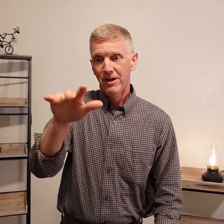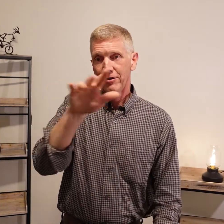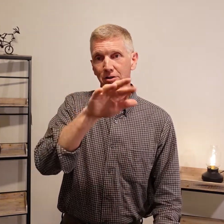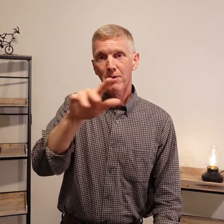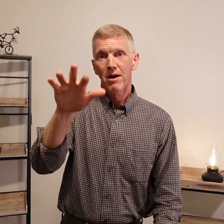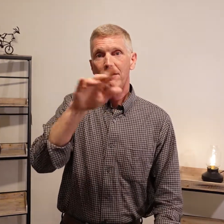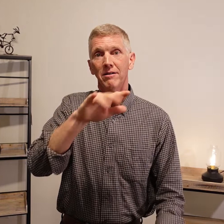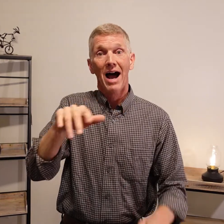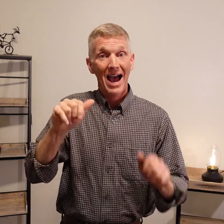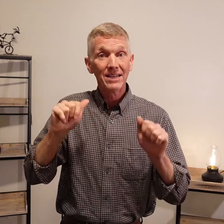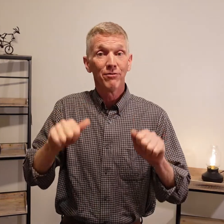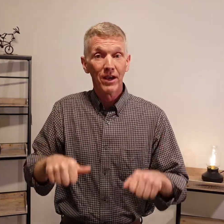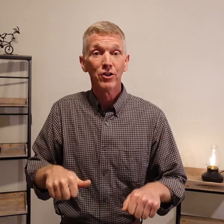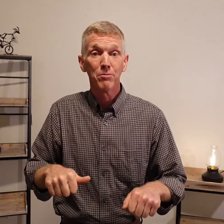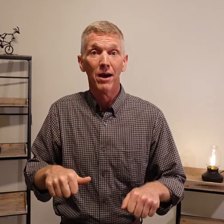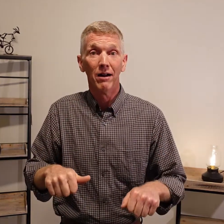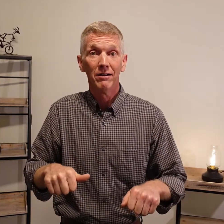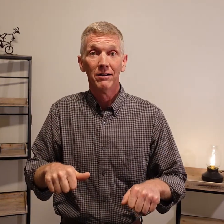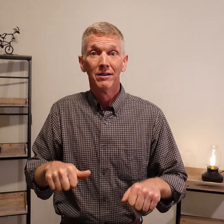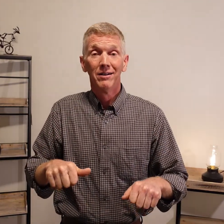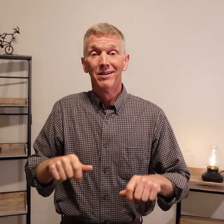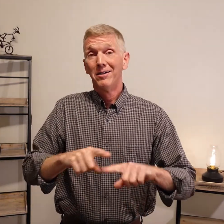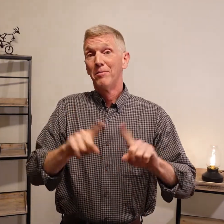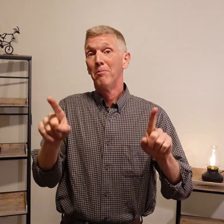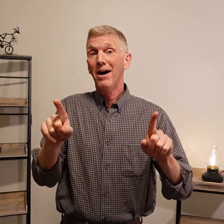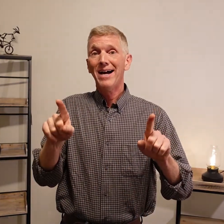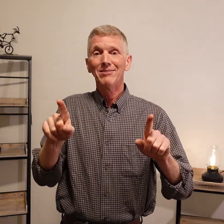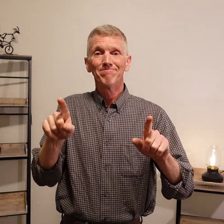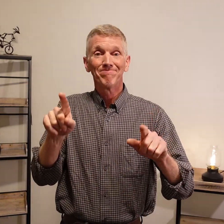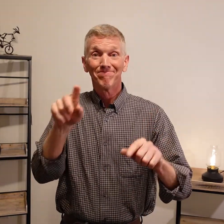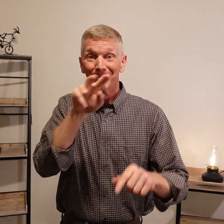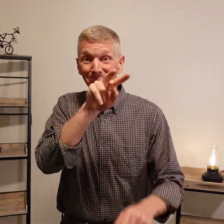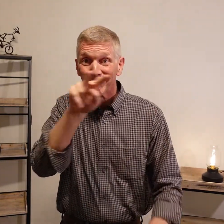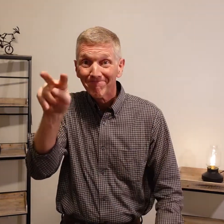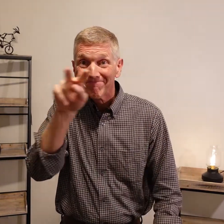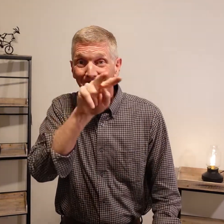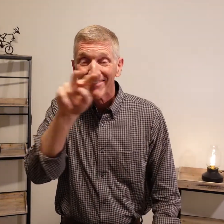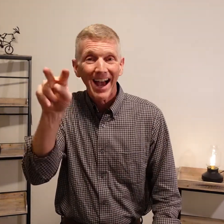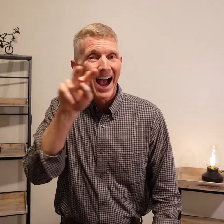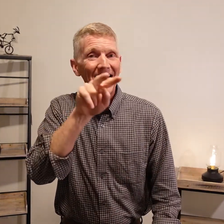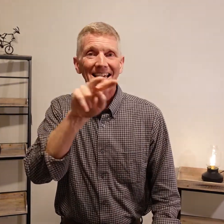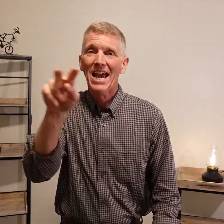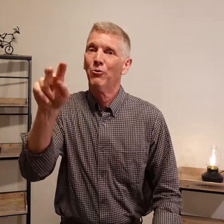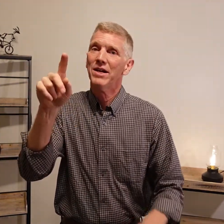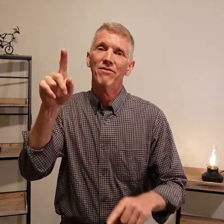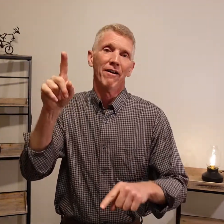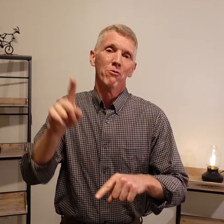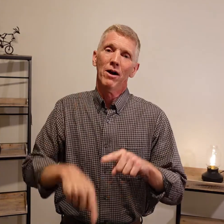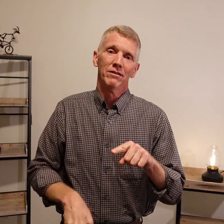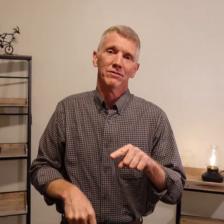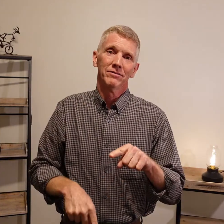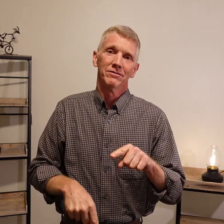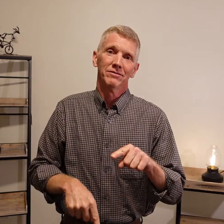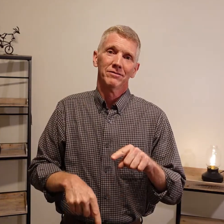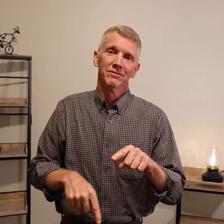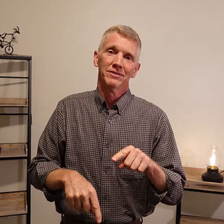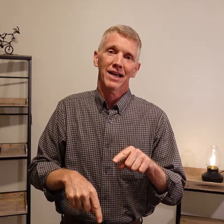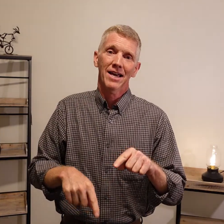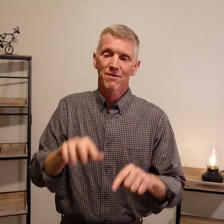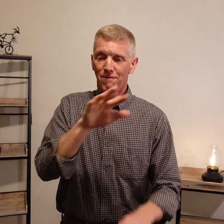Finger spell, I can finger spell, but I can't read very well. Okay,